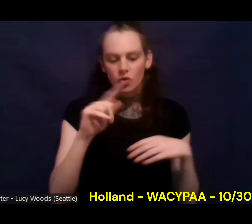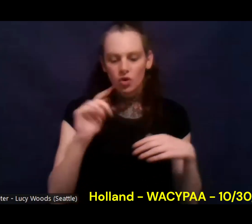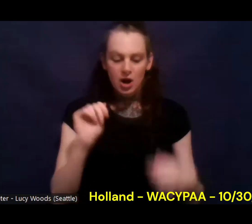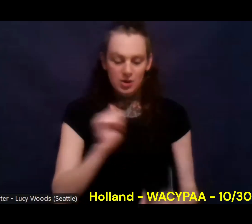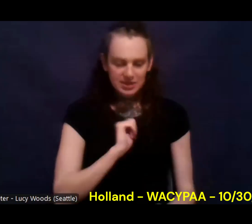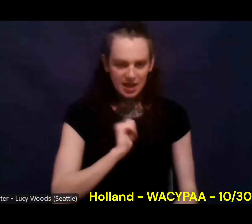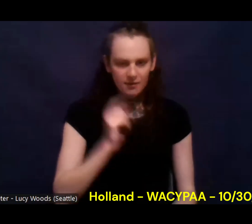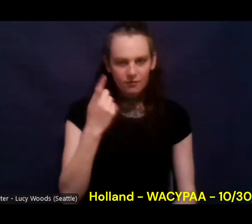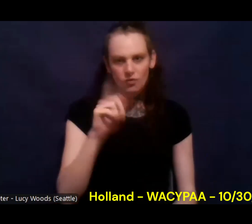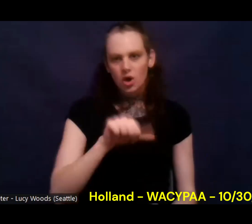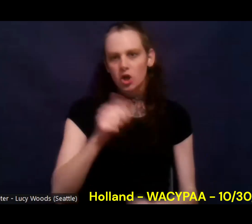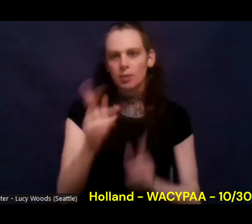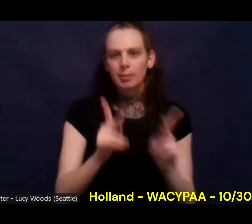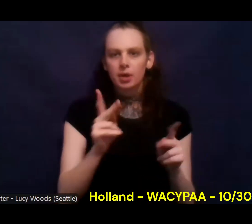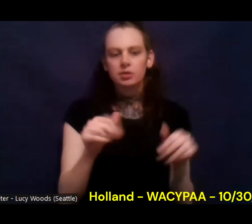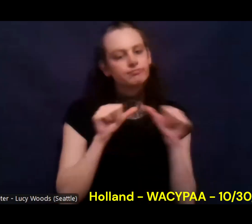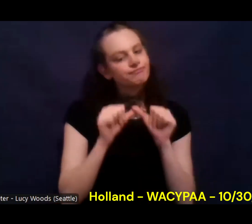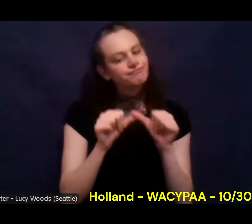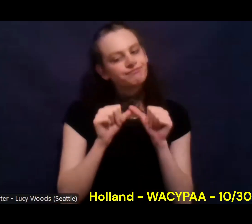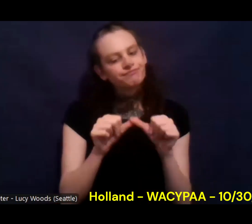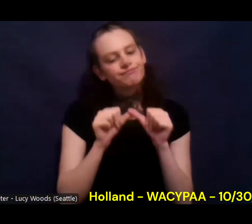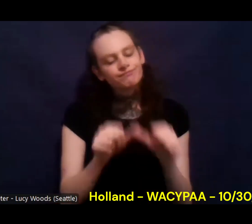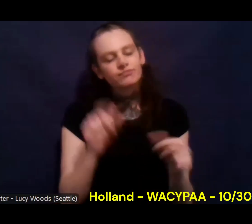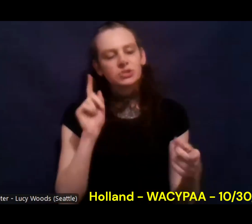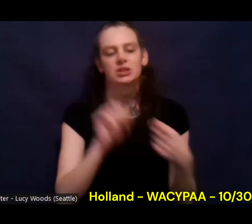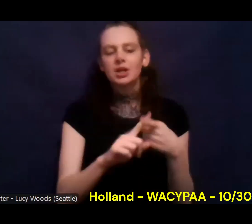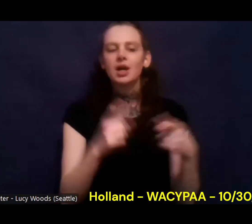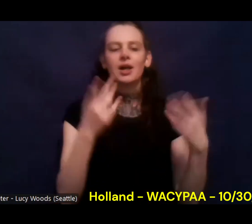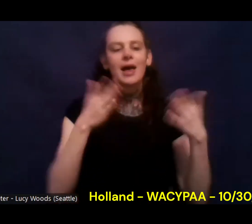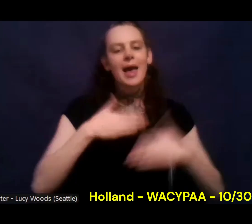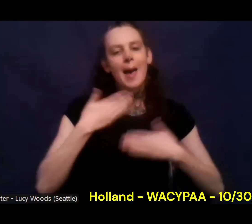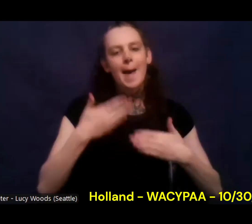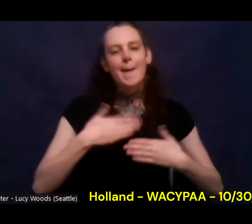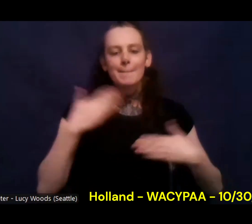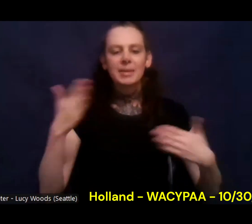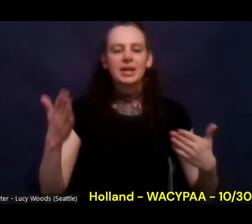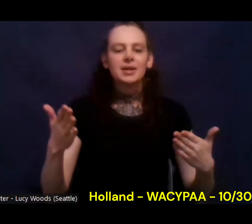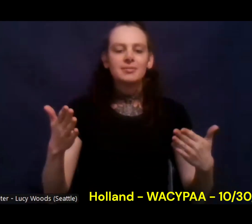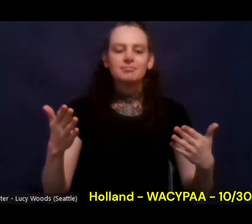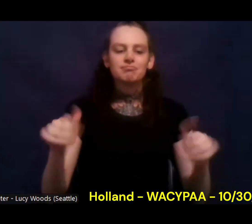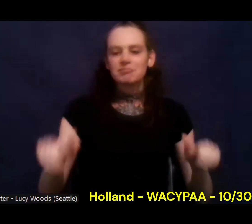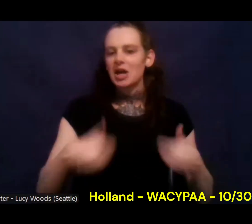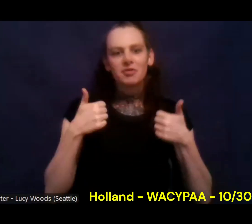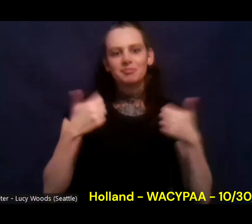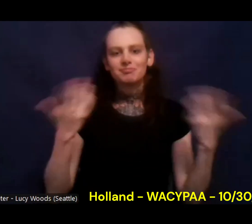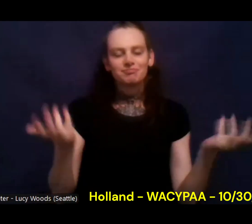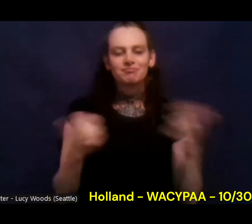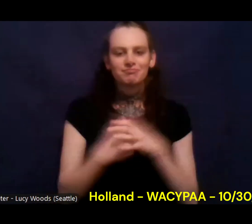keep on trudging that road to happy destiny. All right, with that, I will pass.